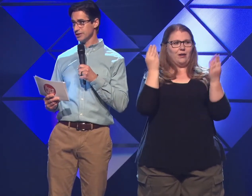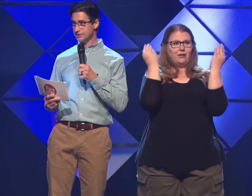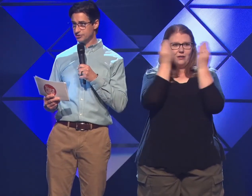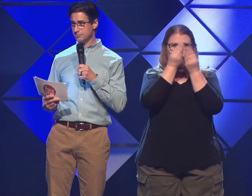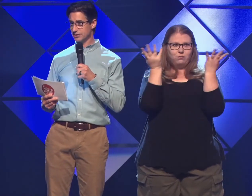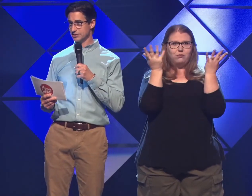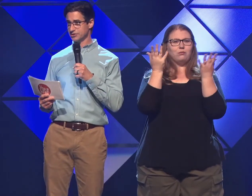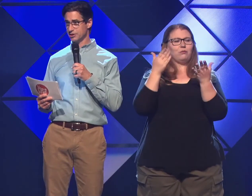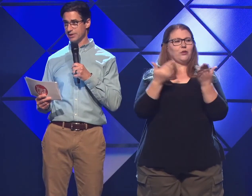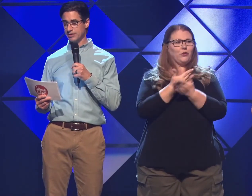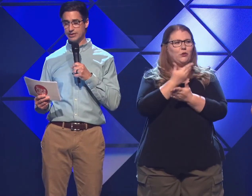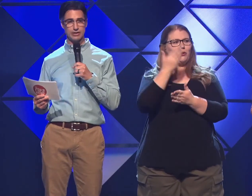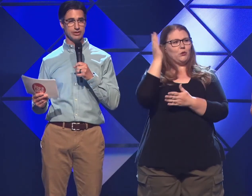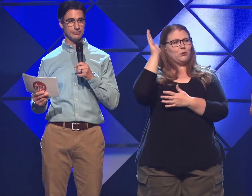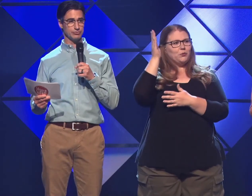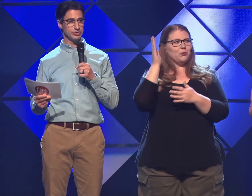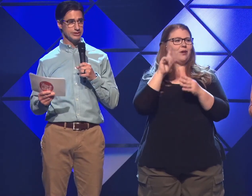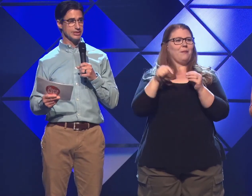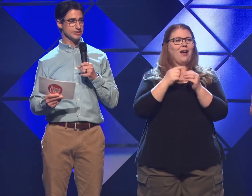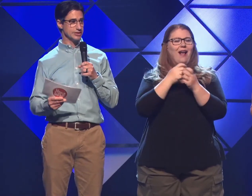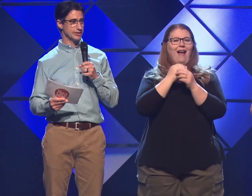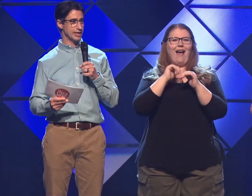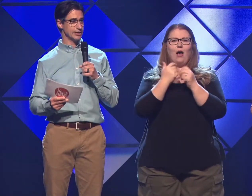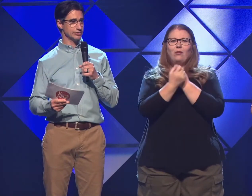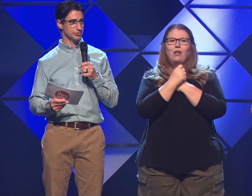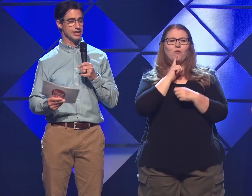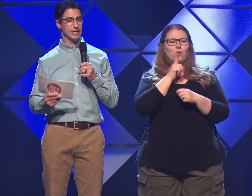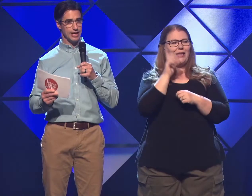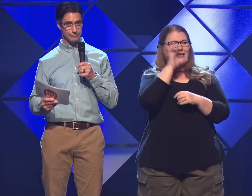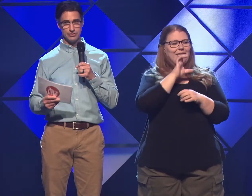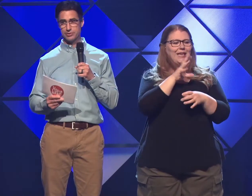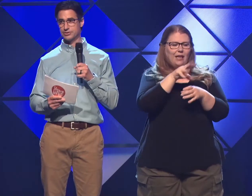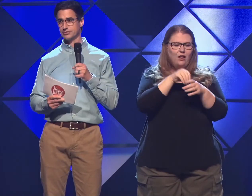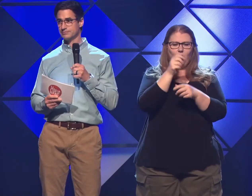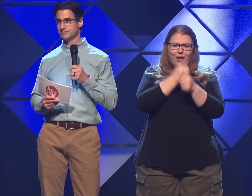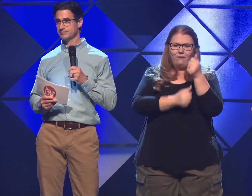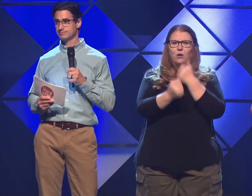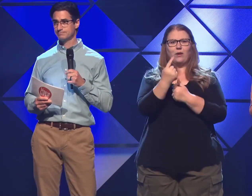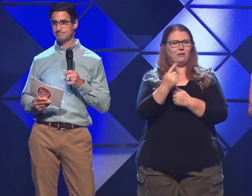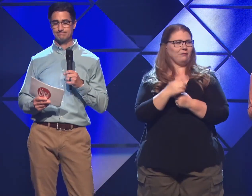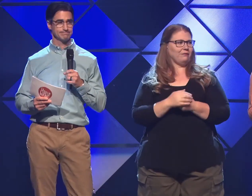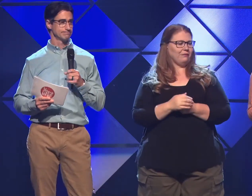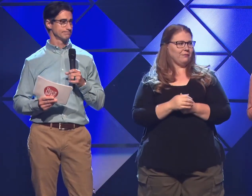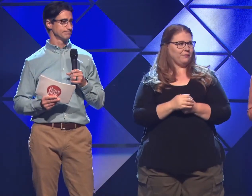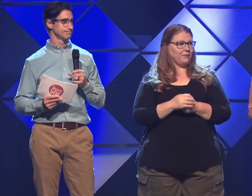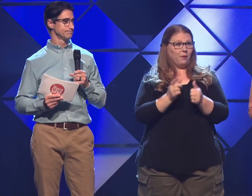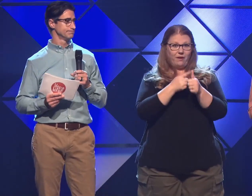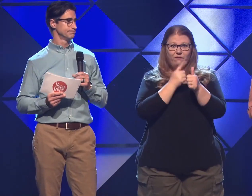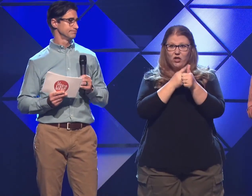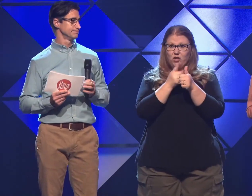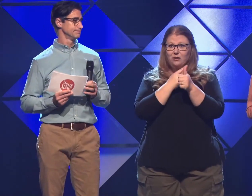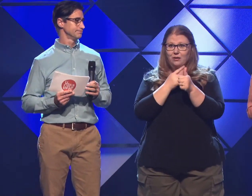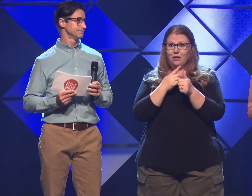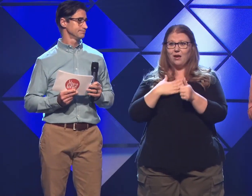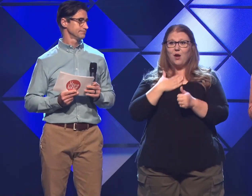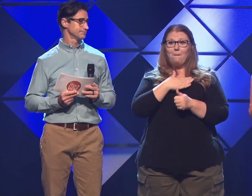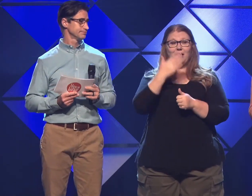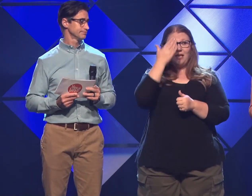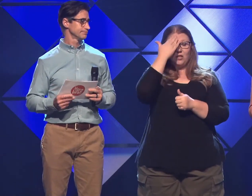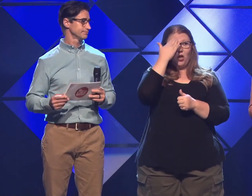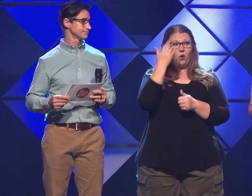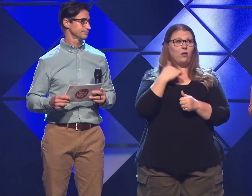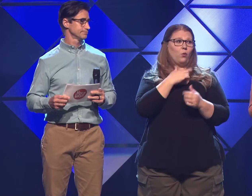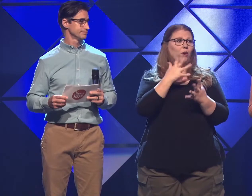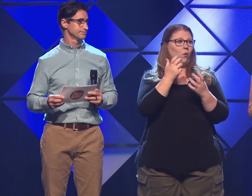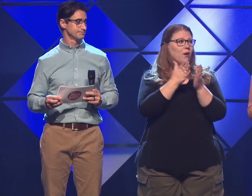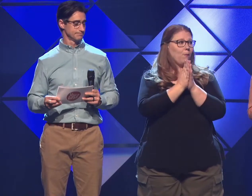fresh Easter message about how love really does seek and include every person. But first, please know that we would love to pray